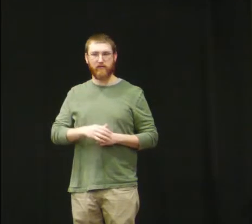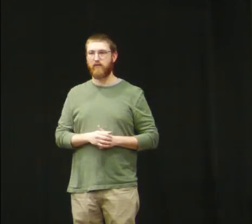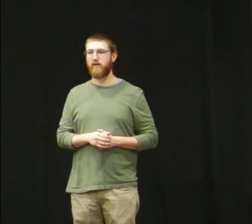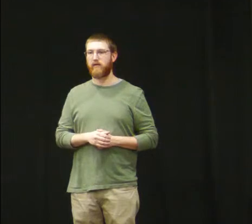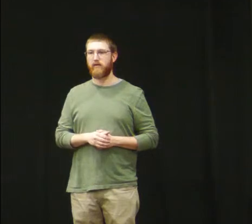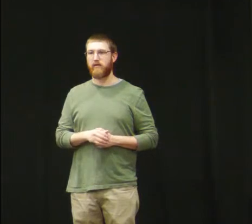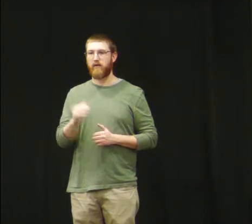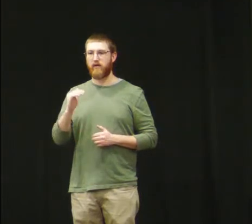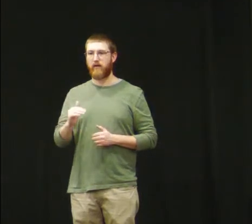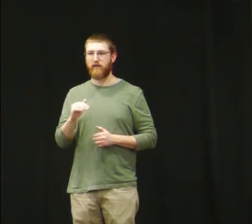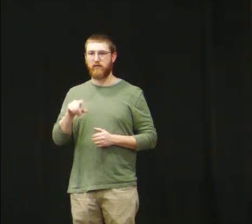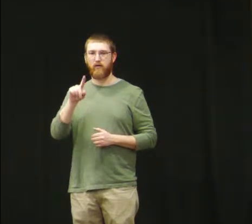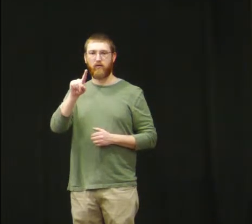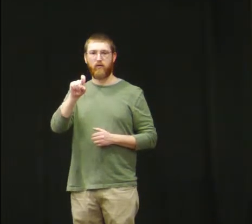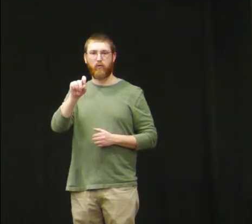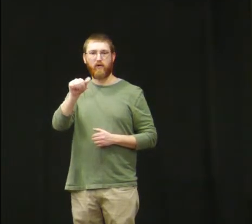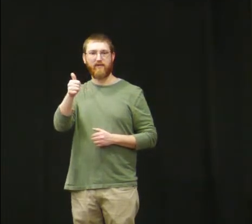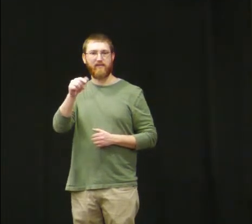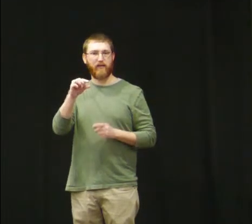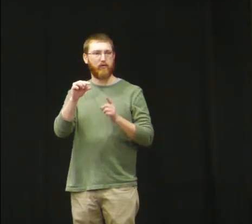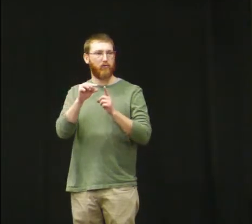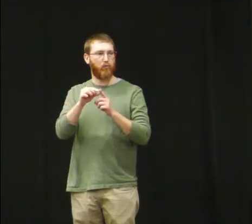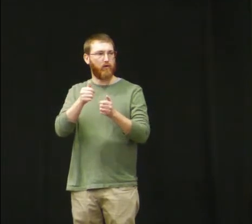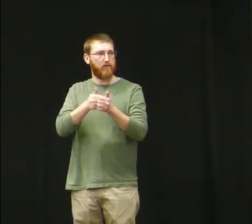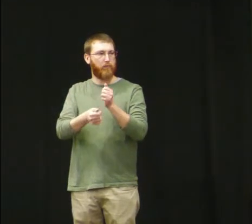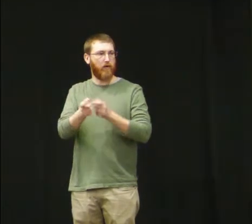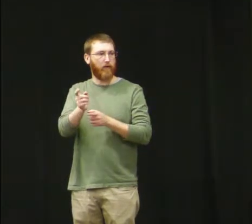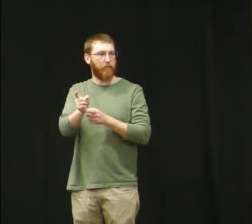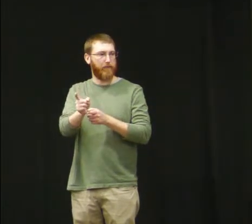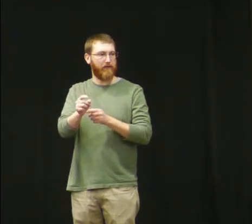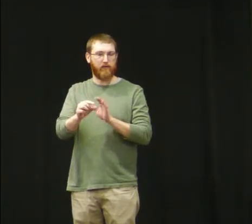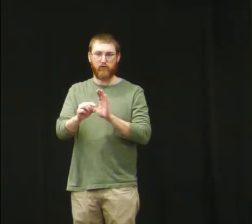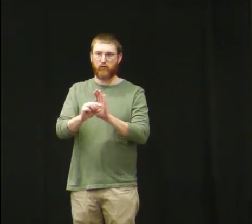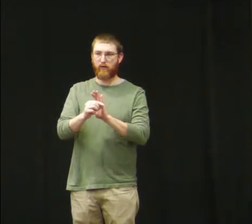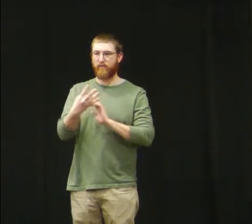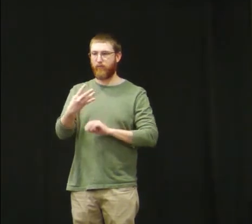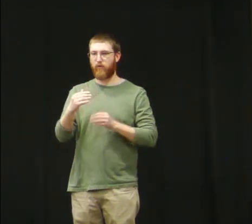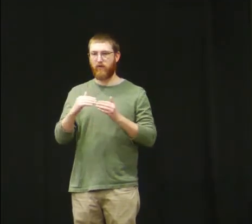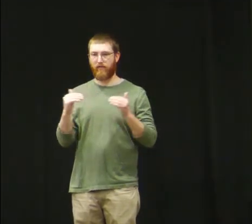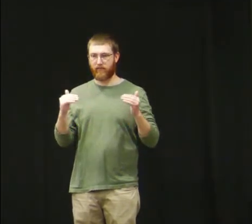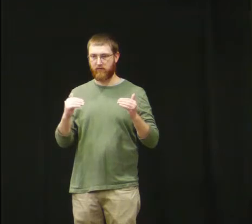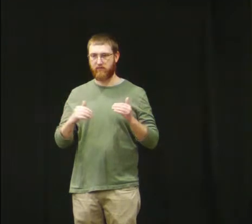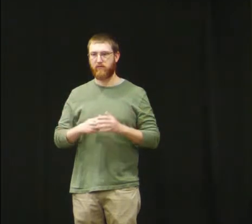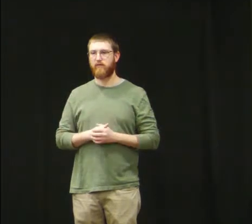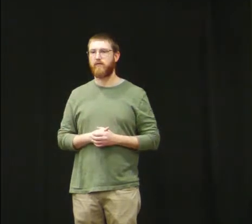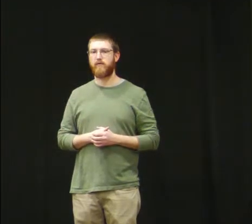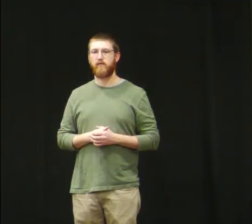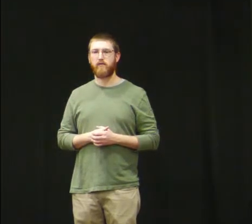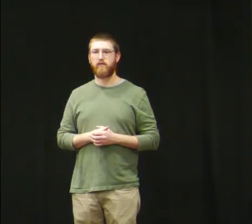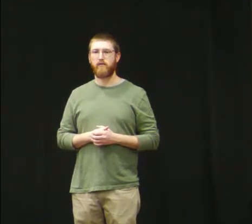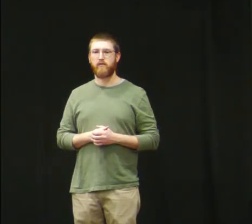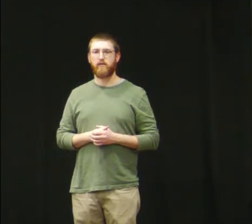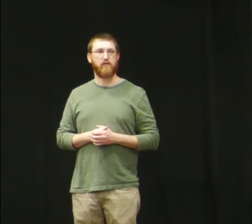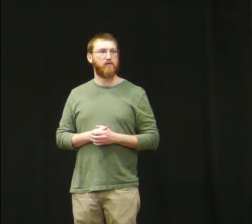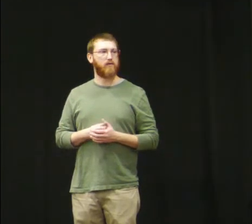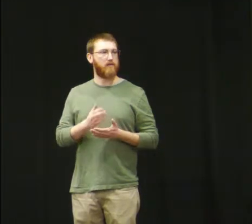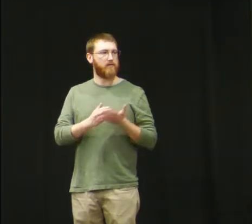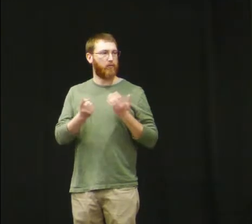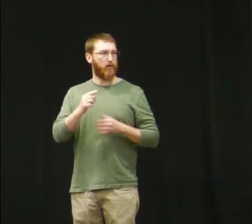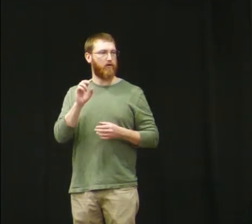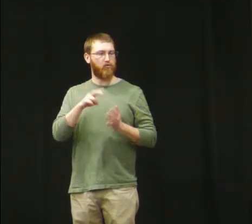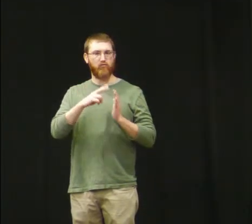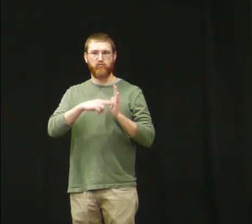56%, 110 words per minute at grade 4 level. But then somewhere we read that